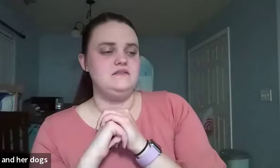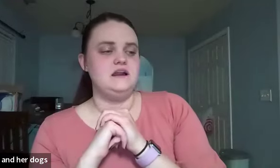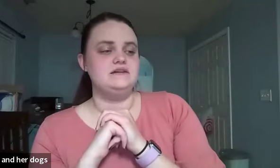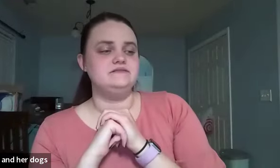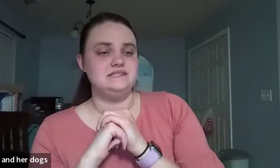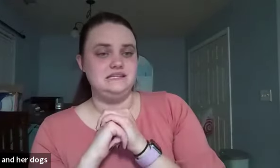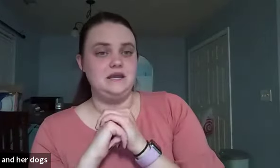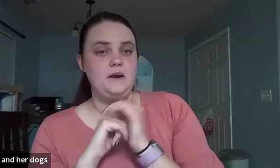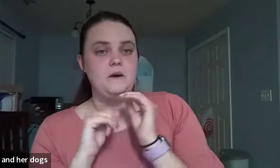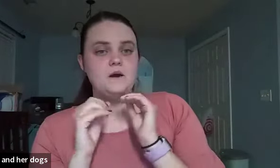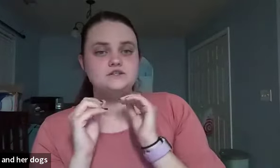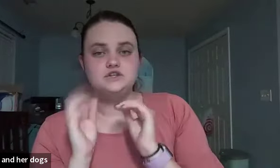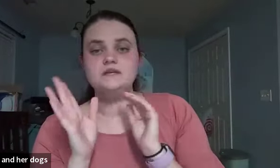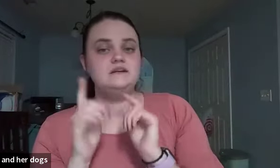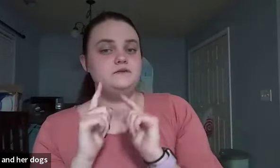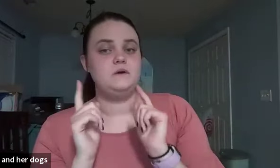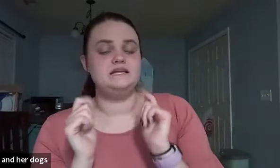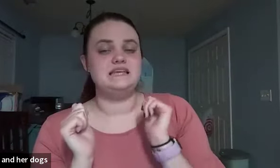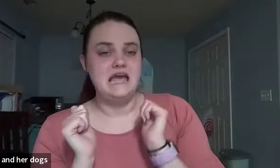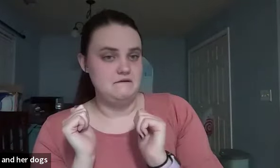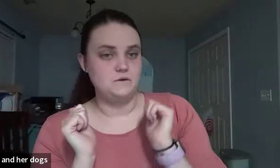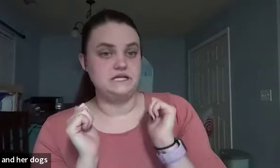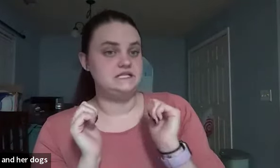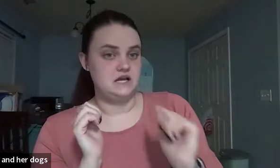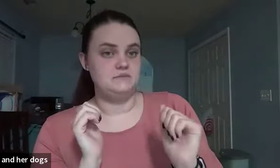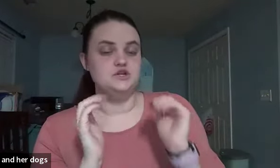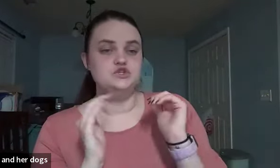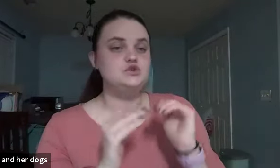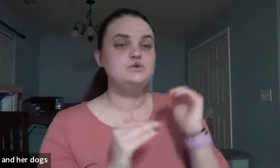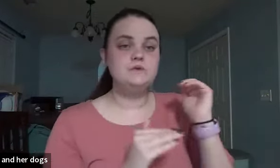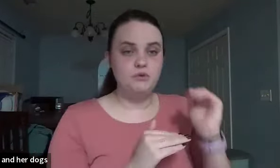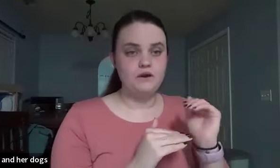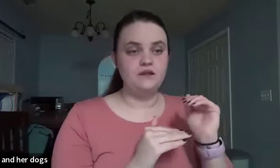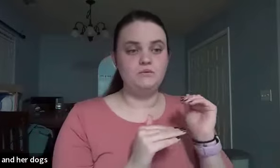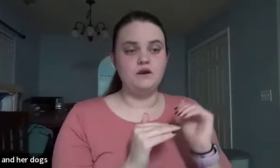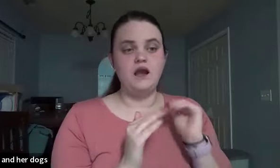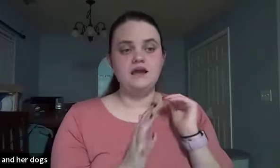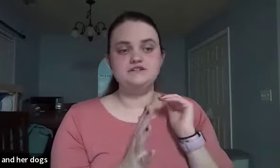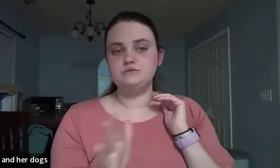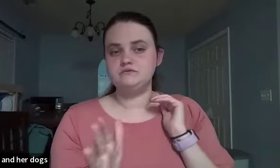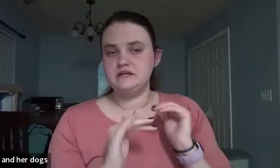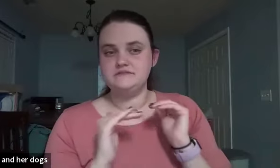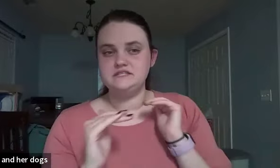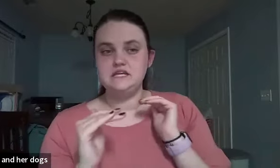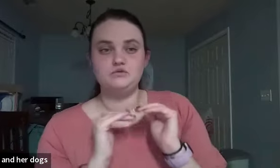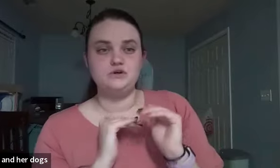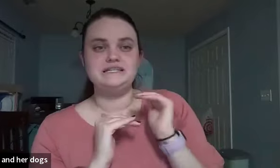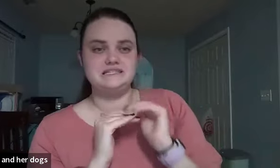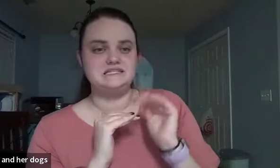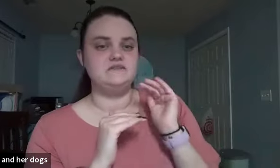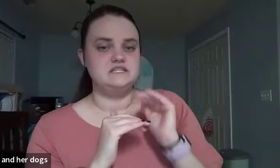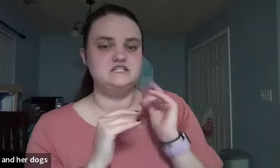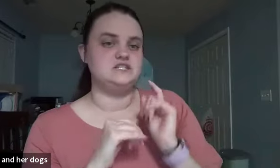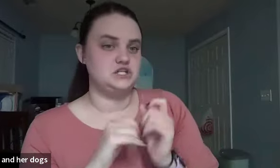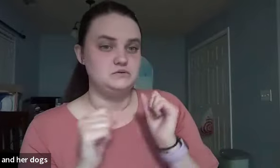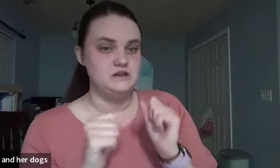that I've seen so many different ways every time, to the point where I don't think I've seen a real consistent, this is the